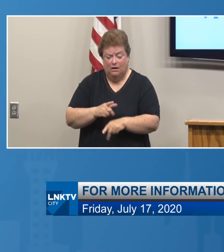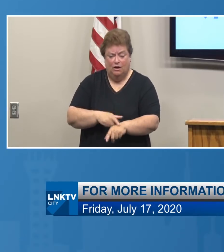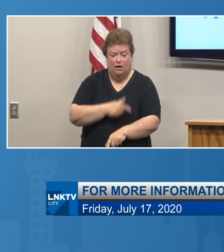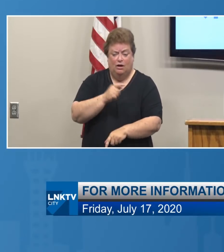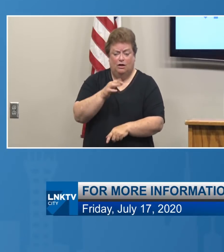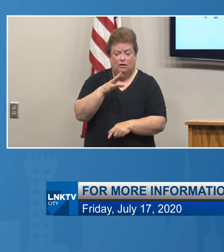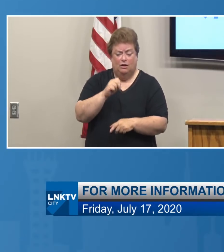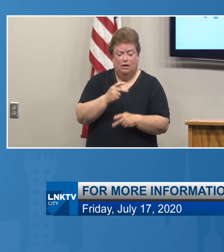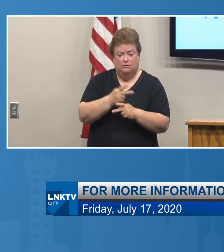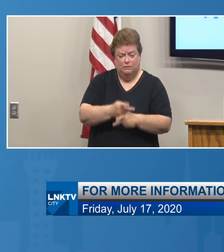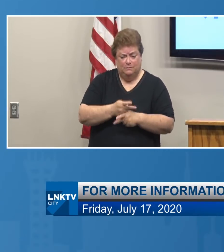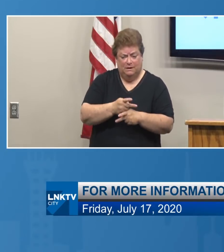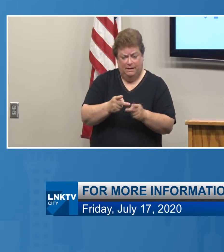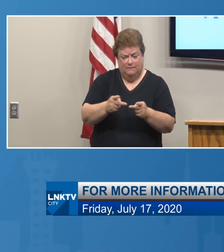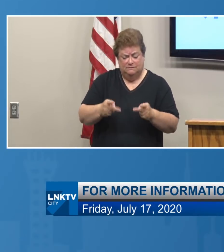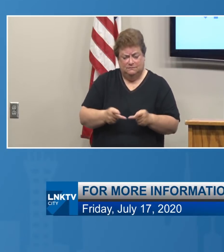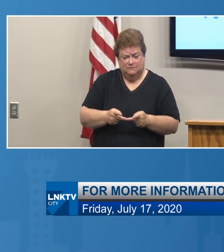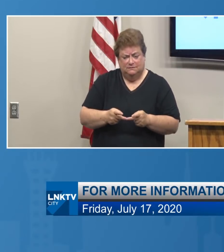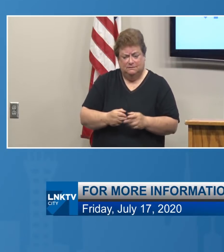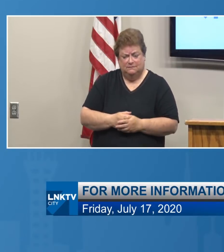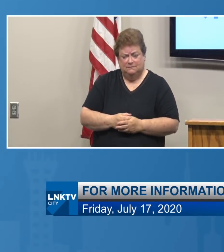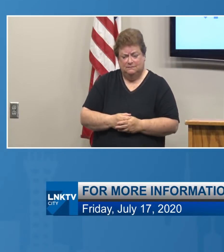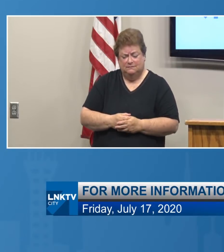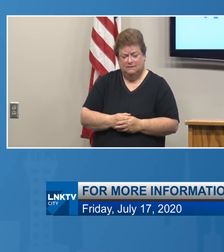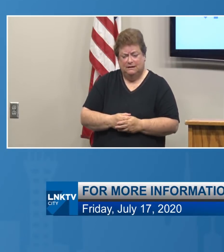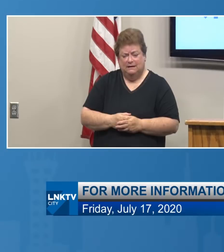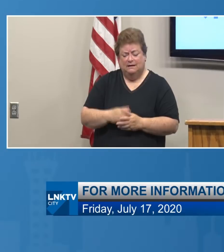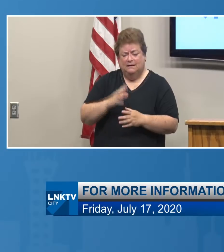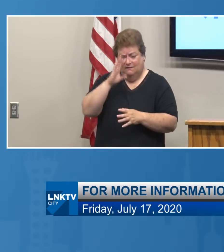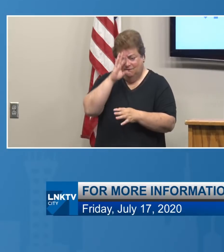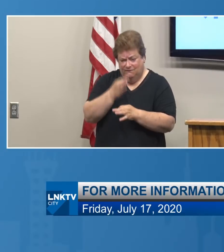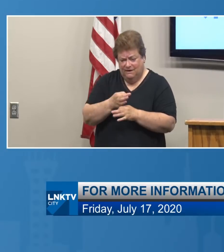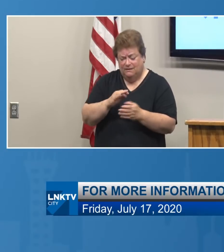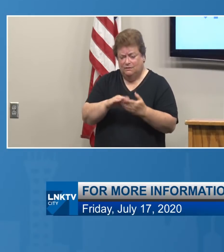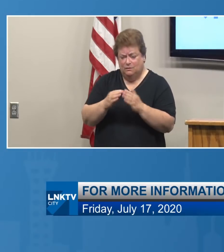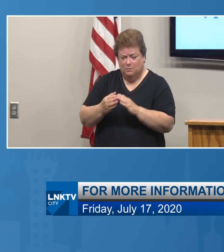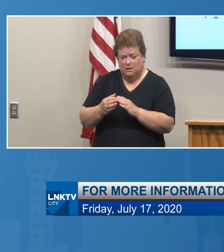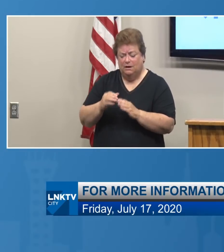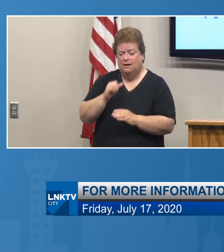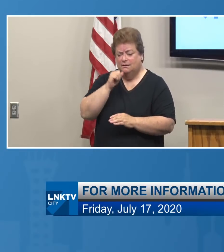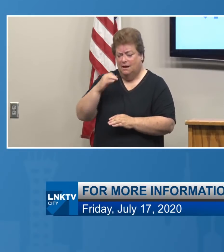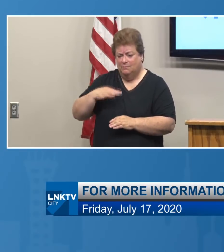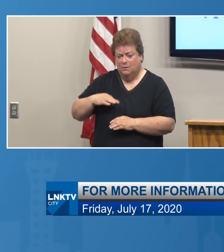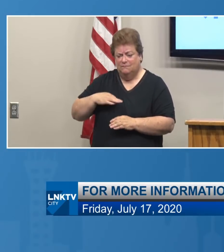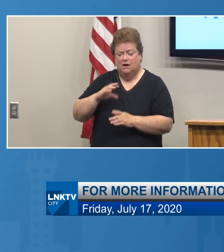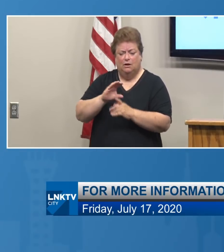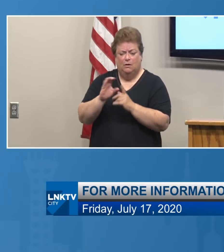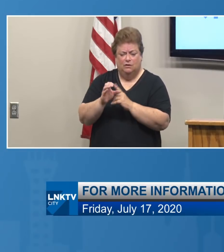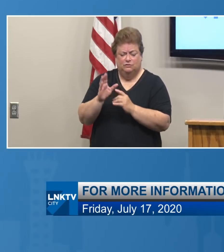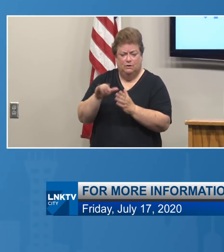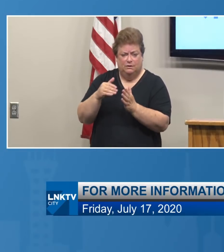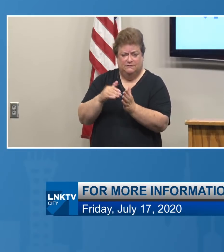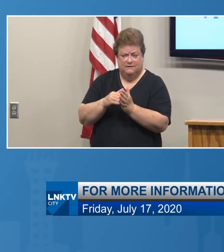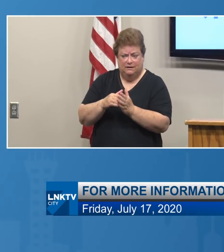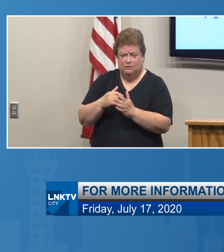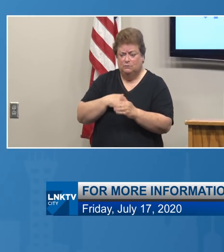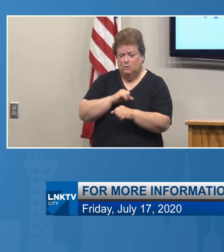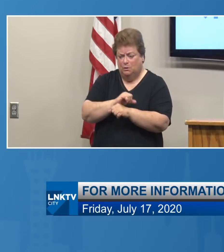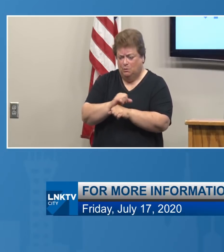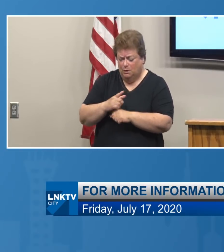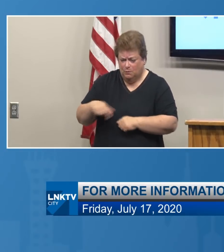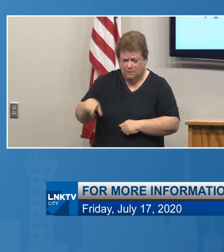care facilities, the faith community, nonprofits, and cultural centers. It has been